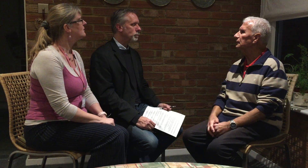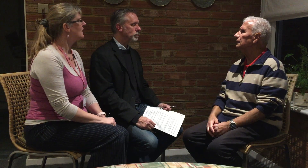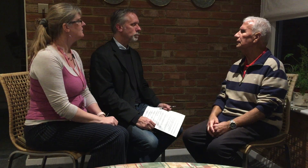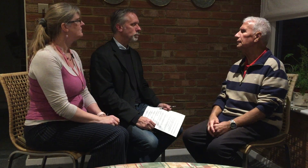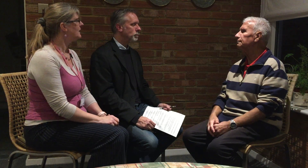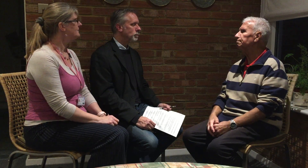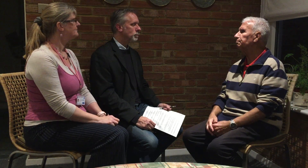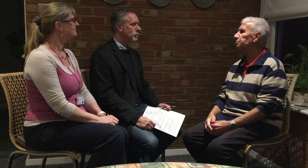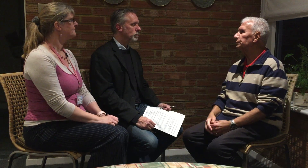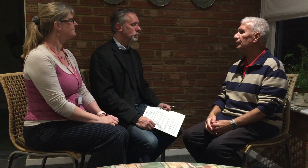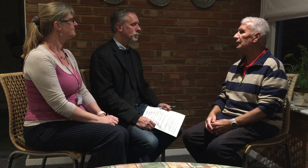Okay, yeah.